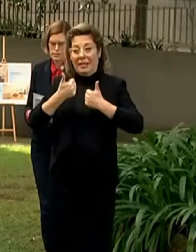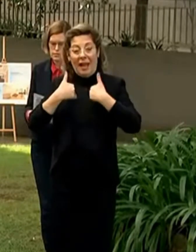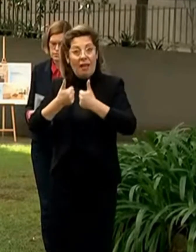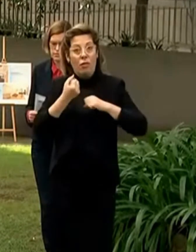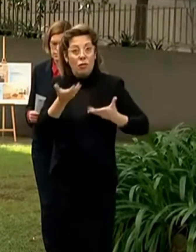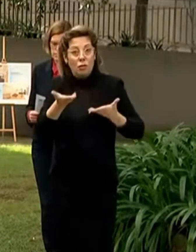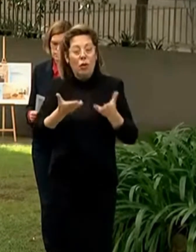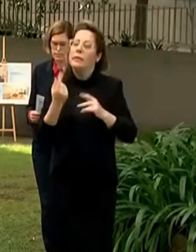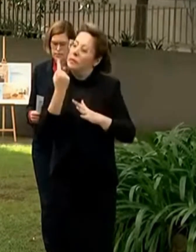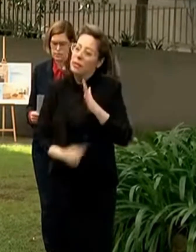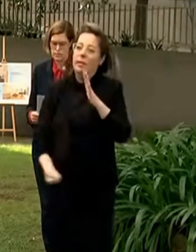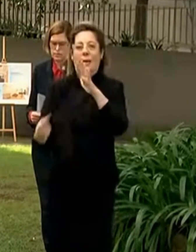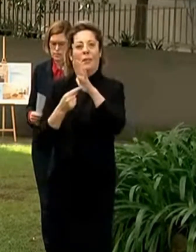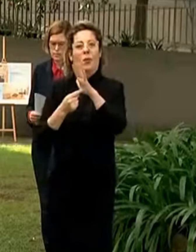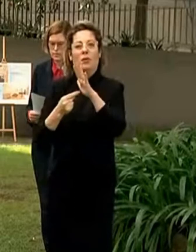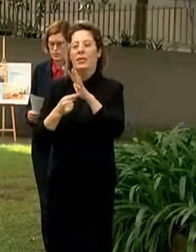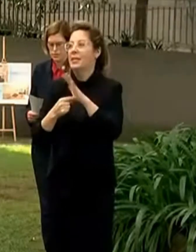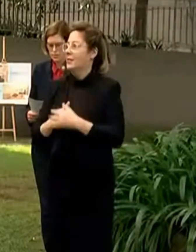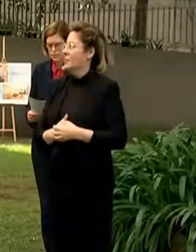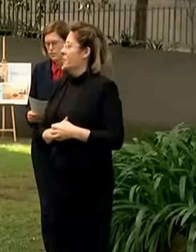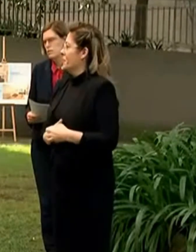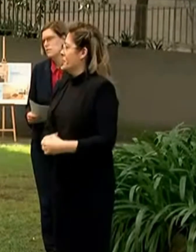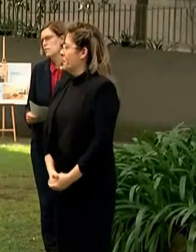of New South Wales.